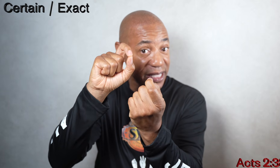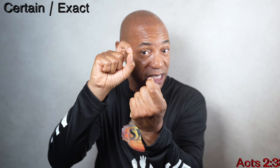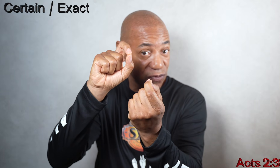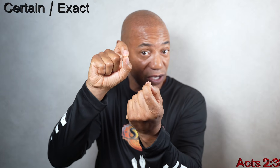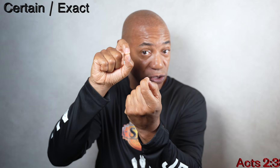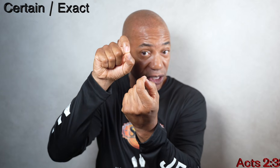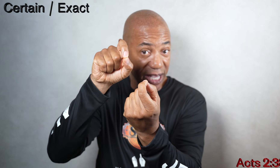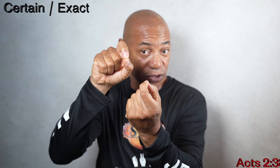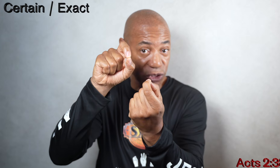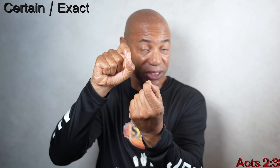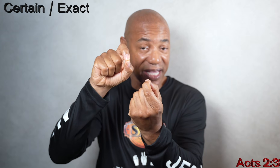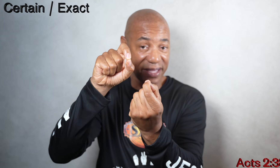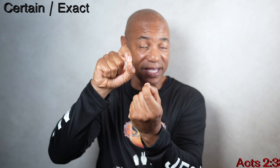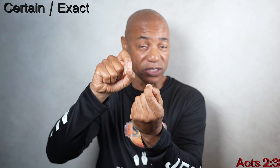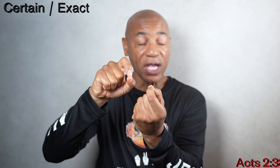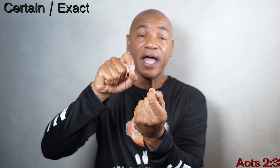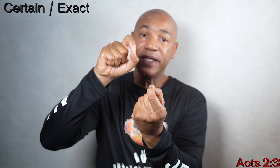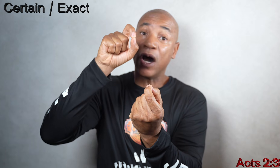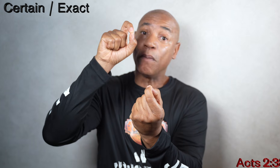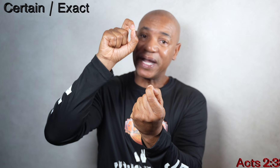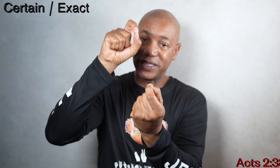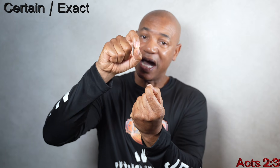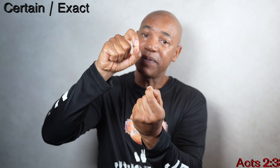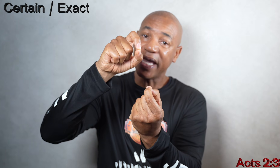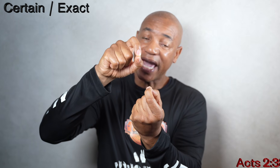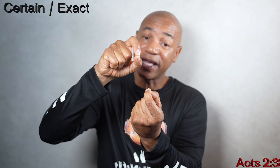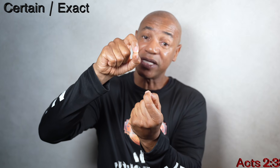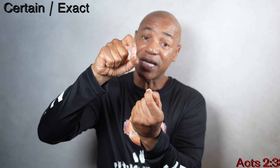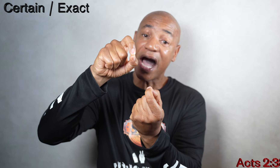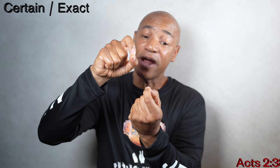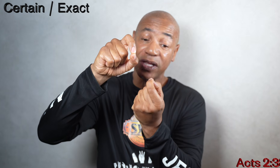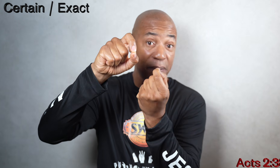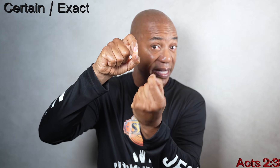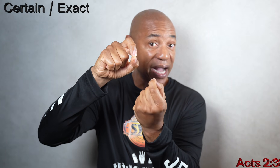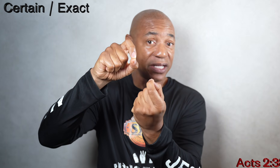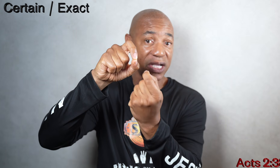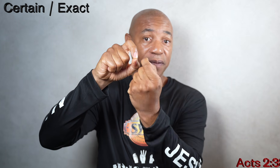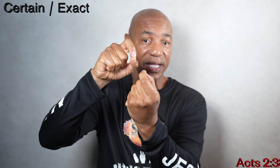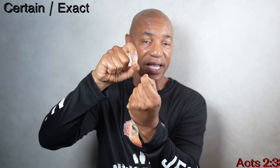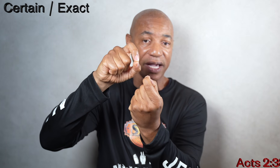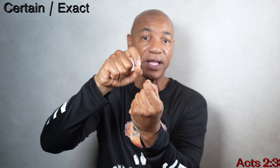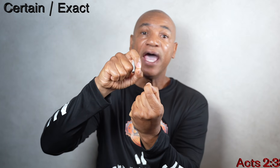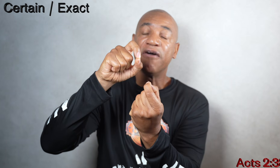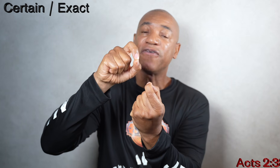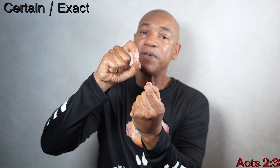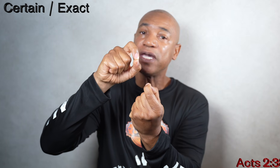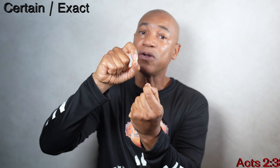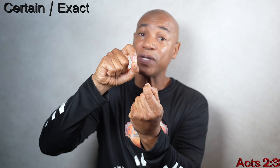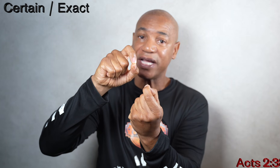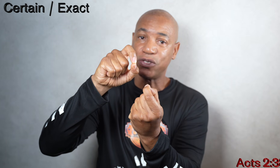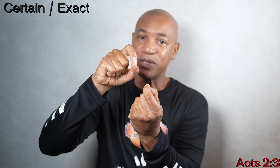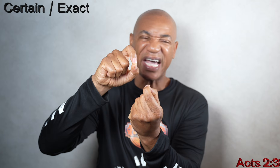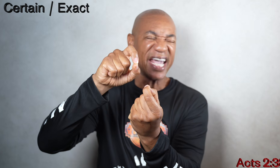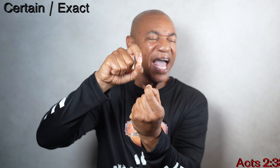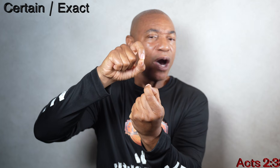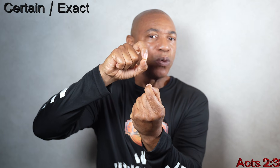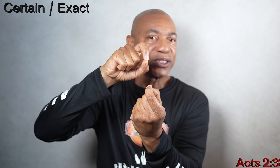index fingers together just like this. Now, my dominant hand is higher than my non-dominant hand. And from here, what I do is I will take